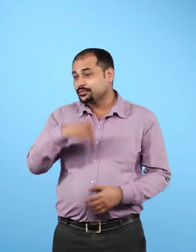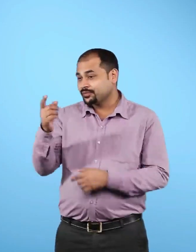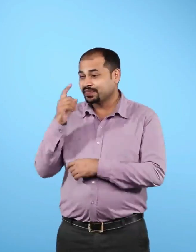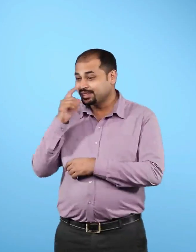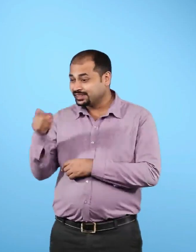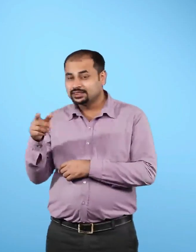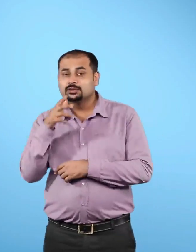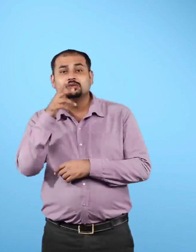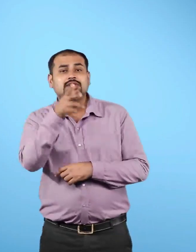The woman tells us,